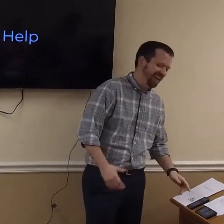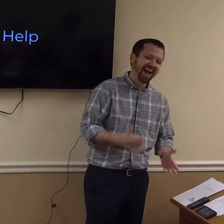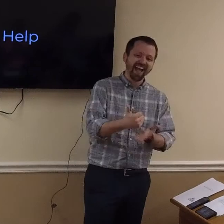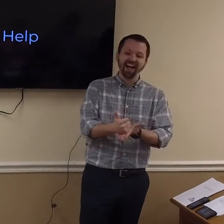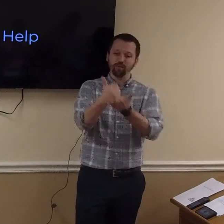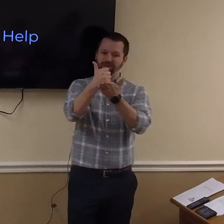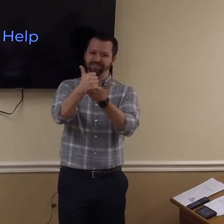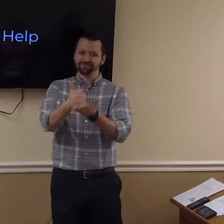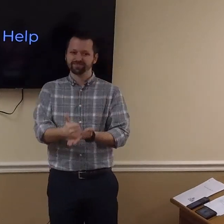Help.